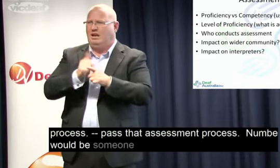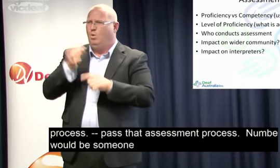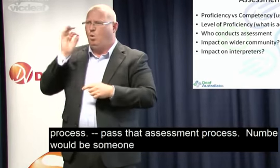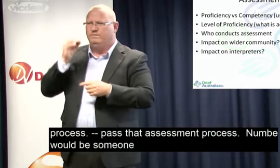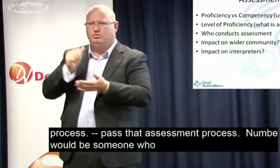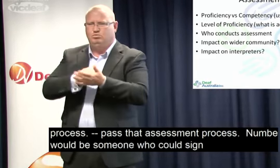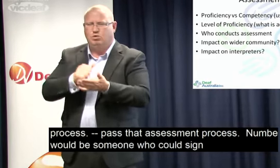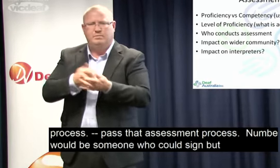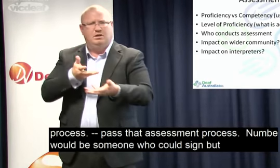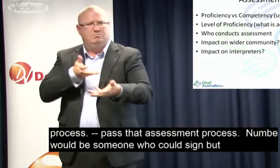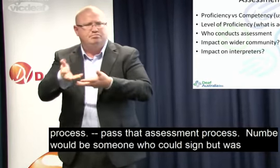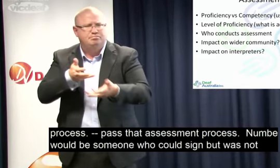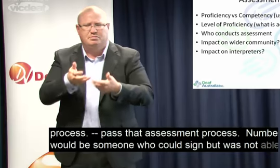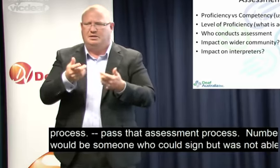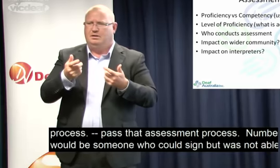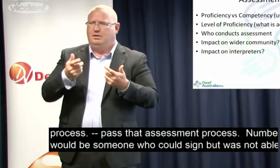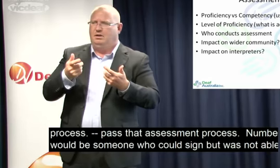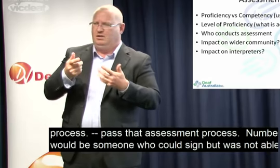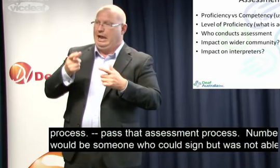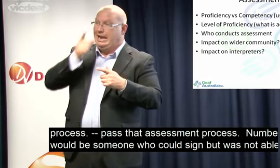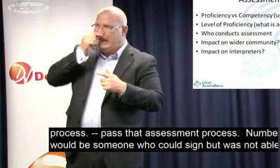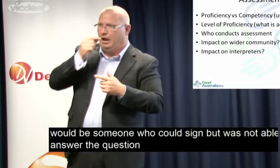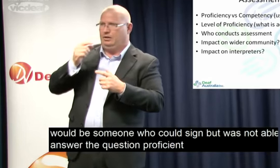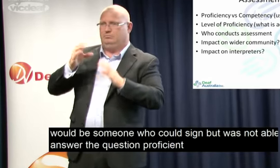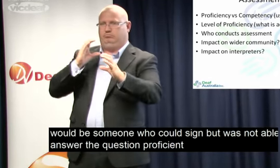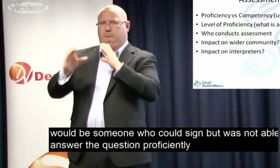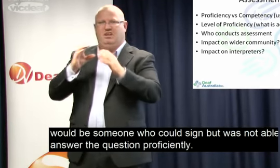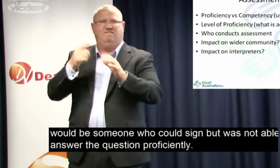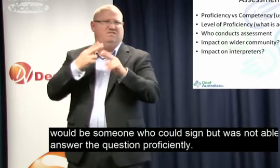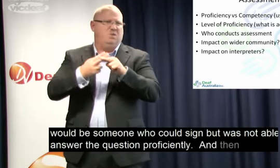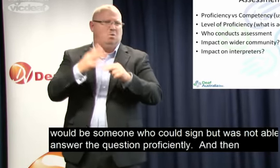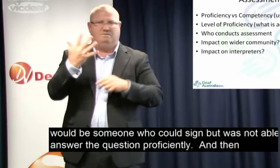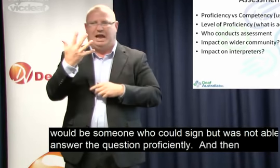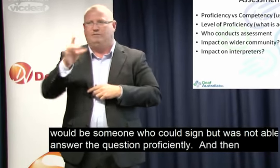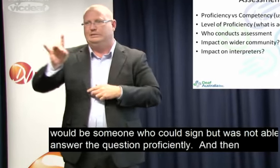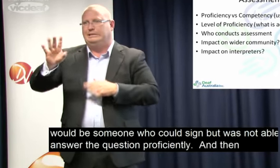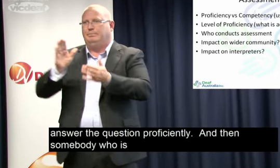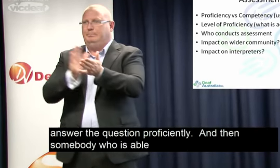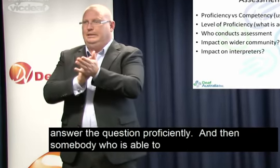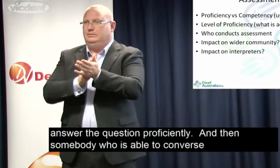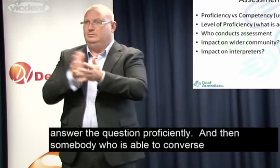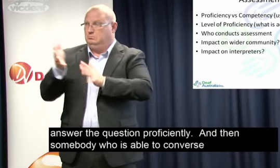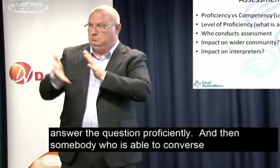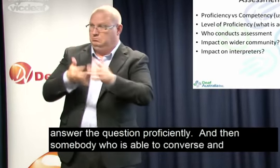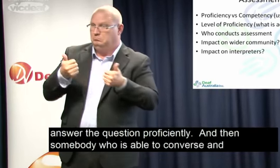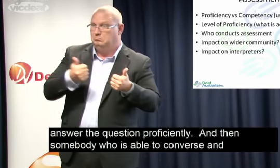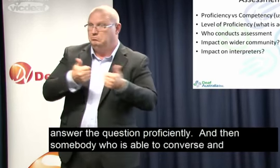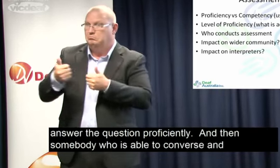proficiently. And then somebody who's able to converse and talk about issues around a conversation in a coffee shop perhaps for 5 or 10